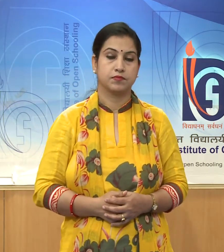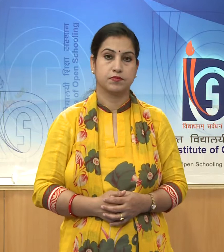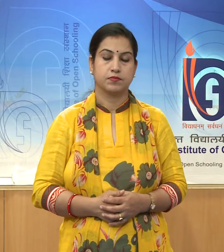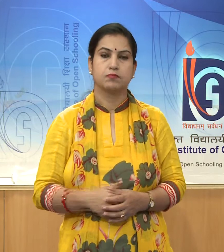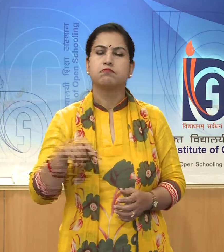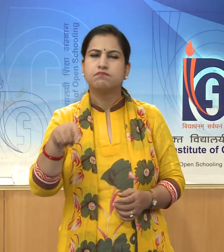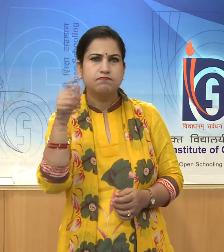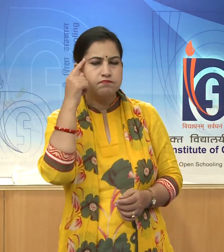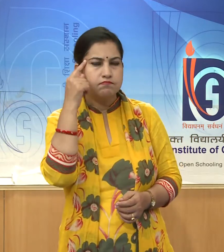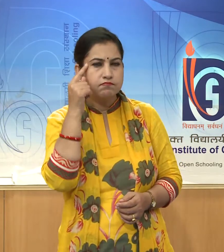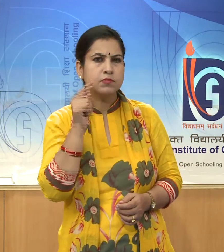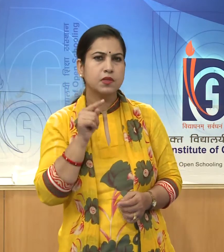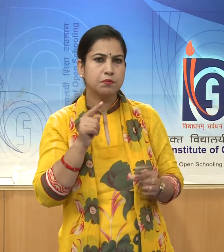with pointillism,